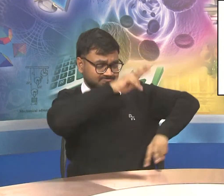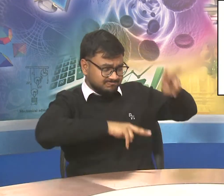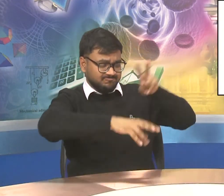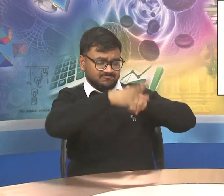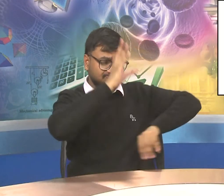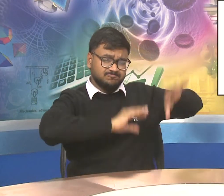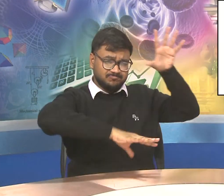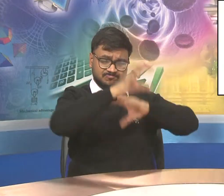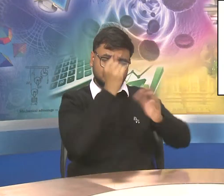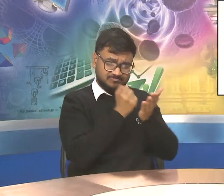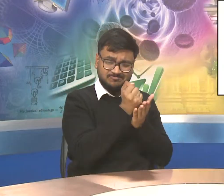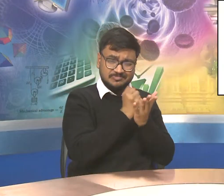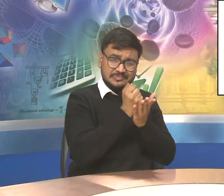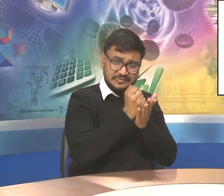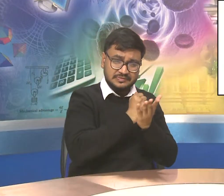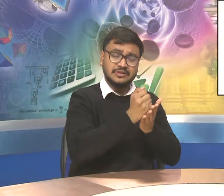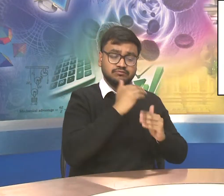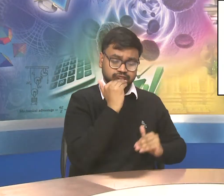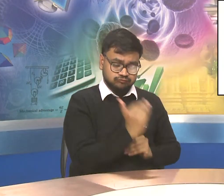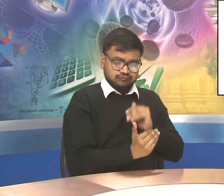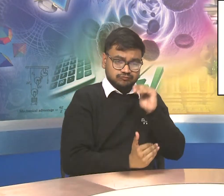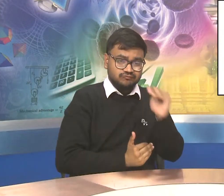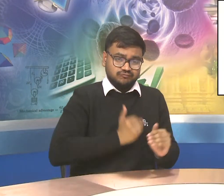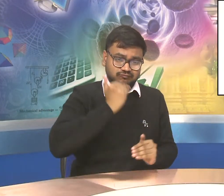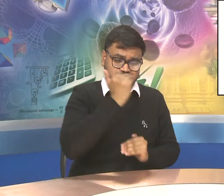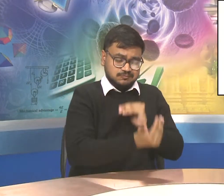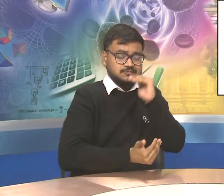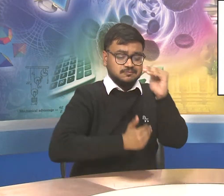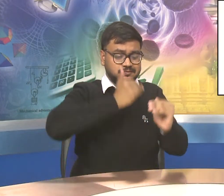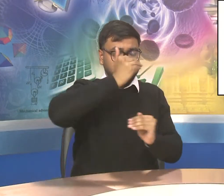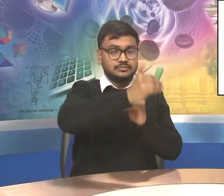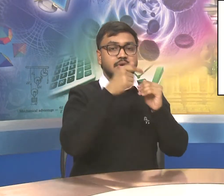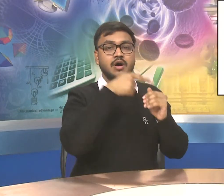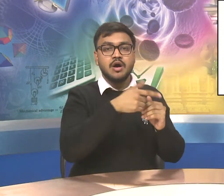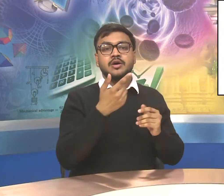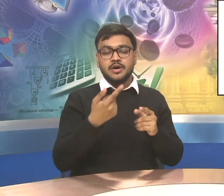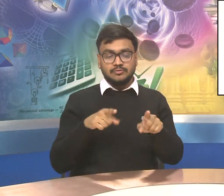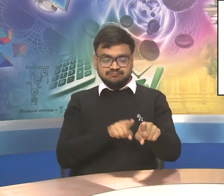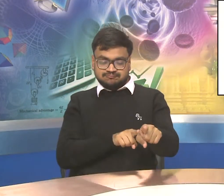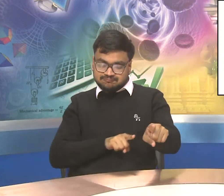who is not conversant with a particular subject field.